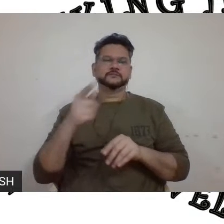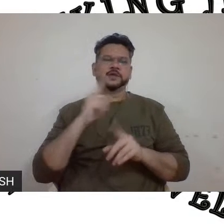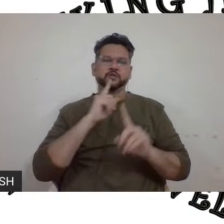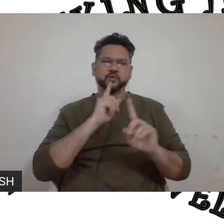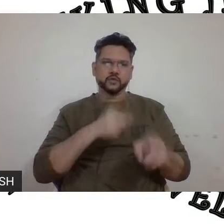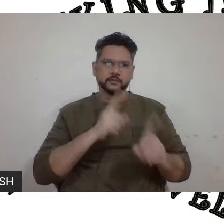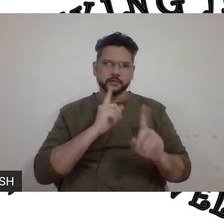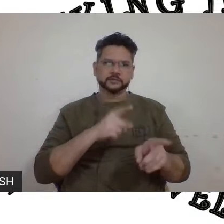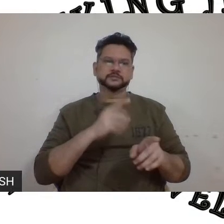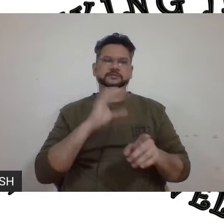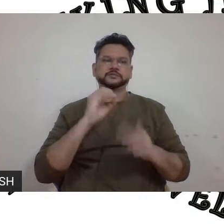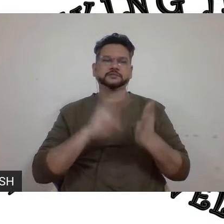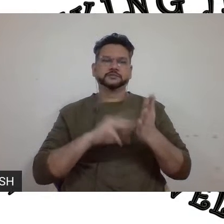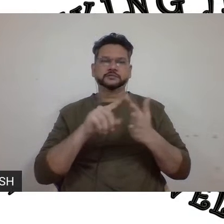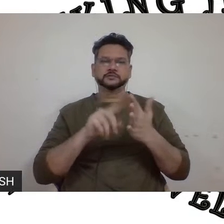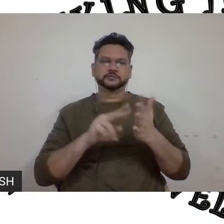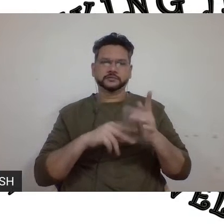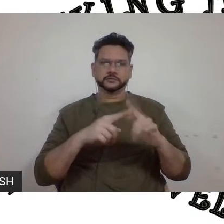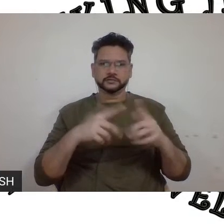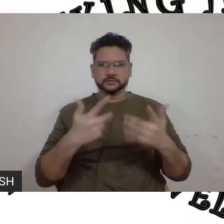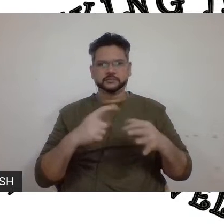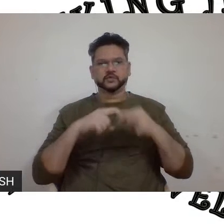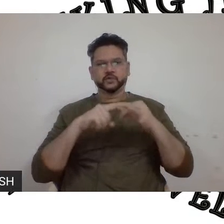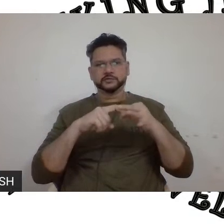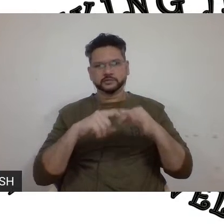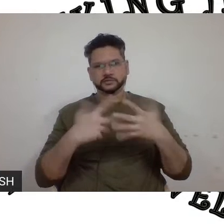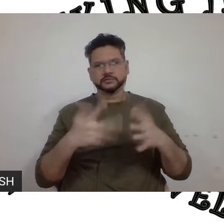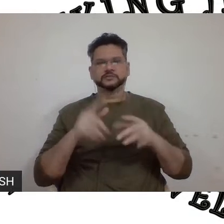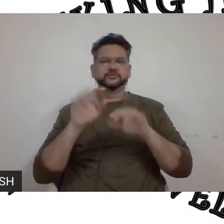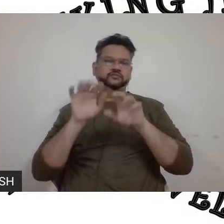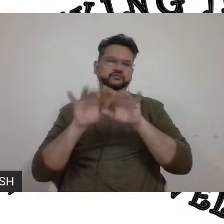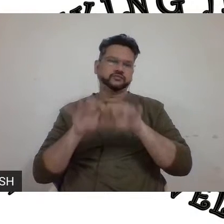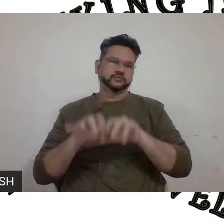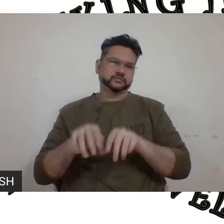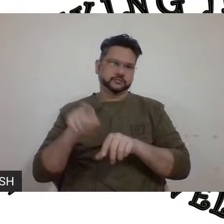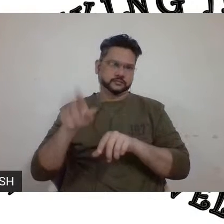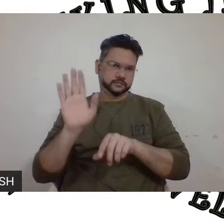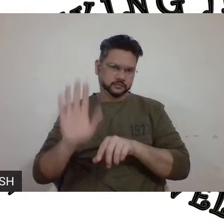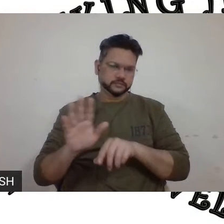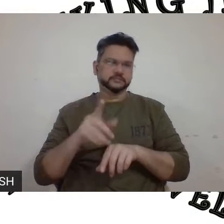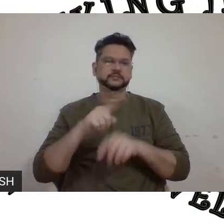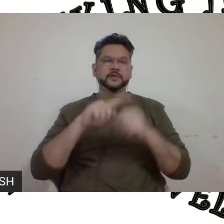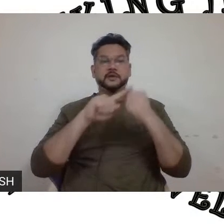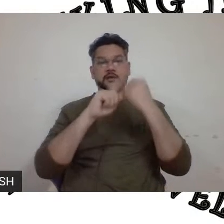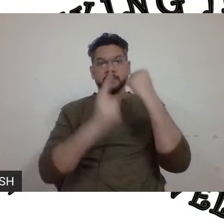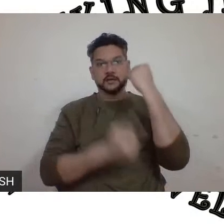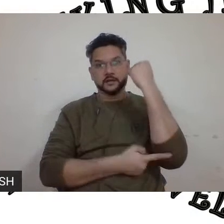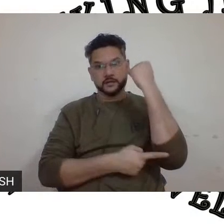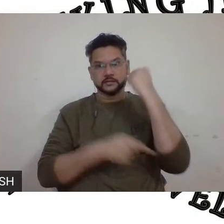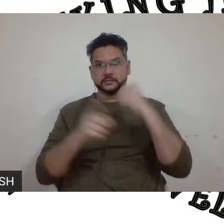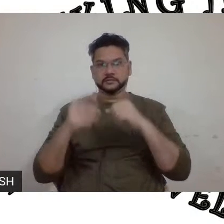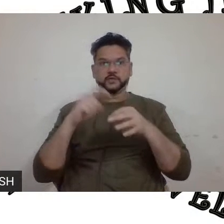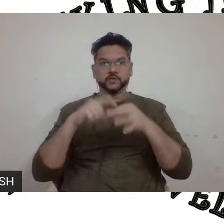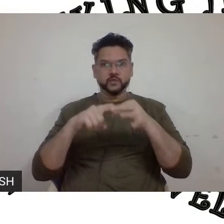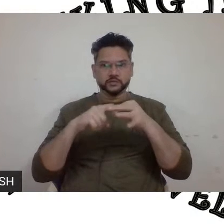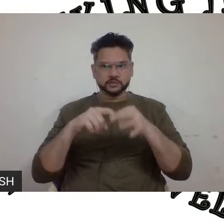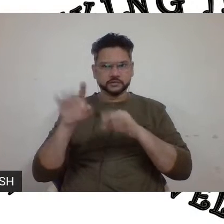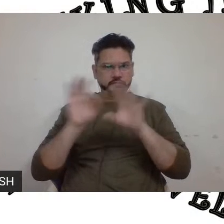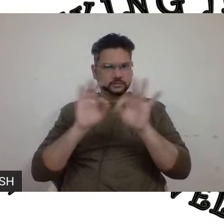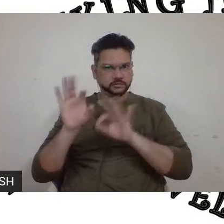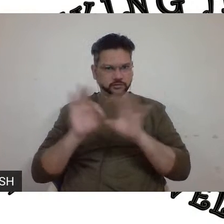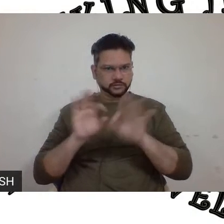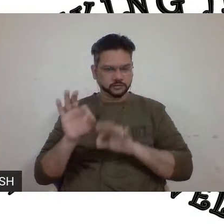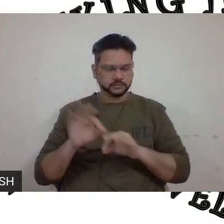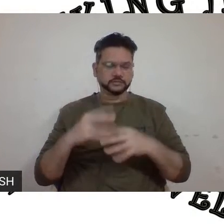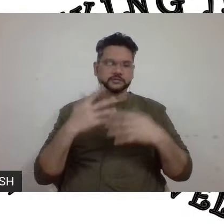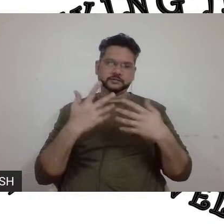box, and we will take those questions at the end, and you will be provided feedback form at